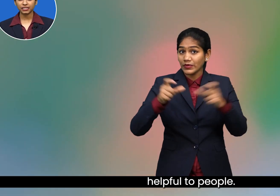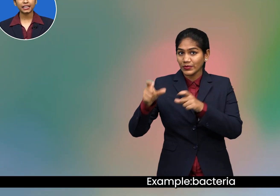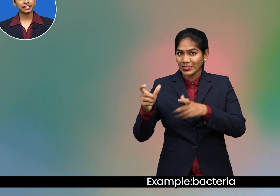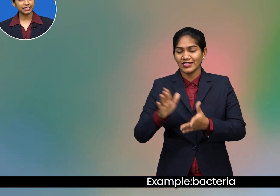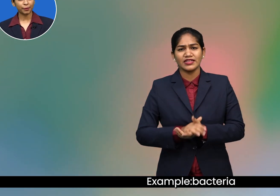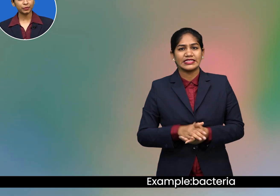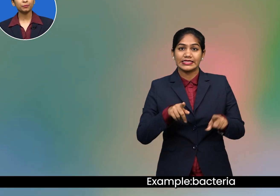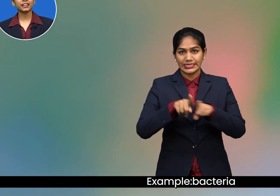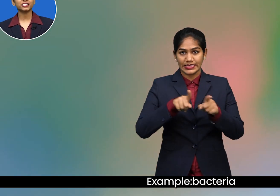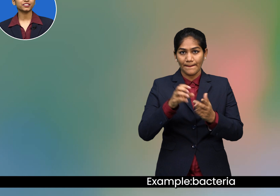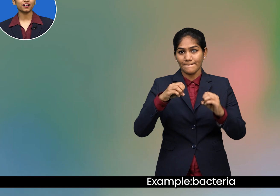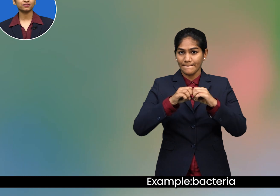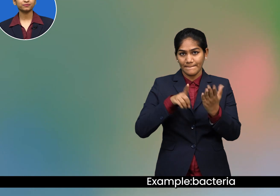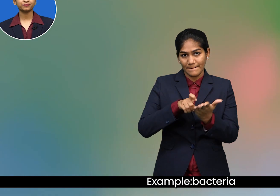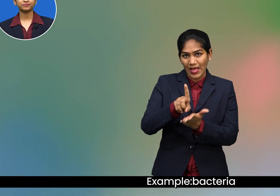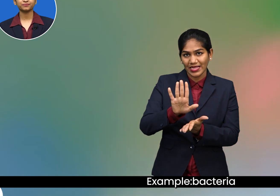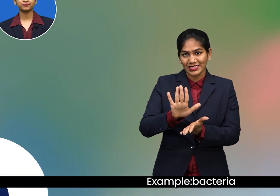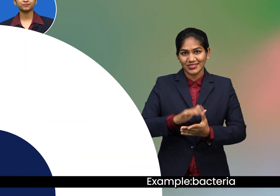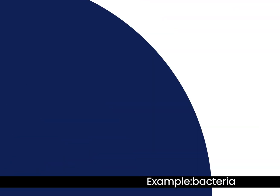people. Example, bacteria.